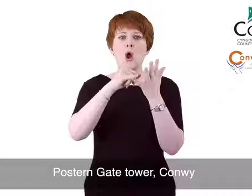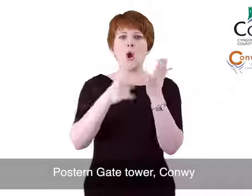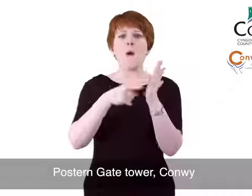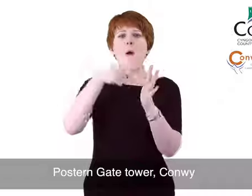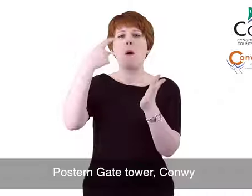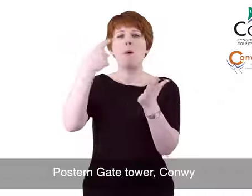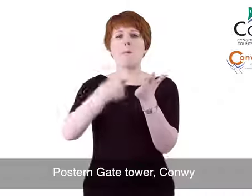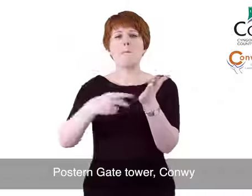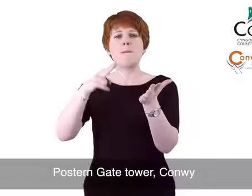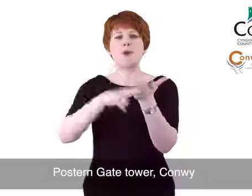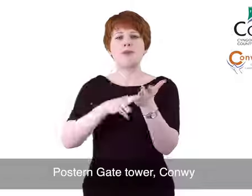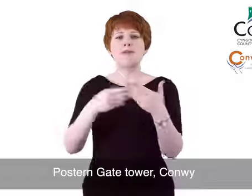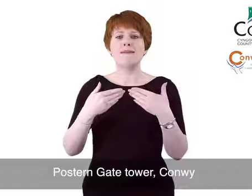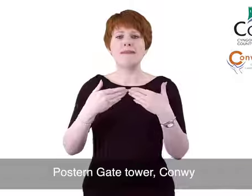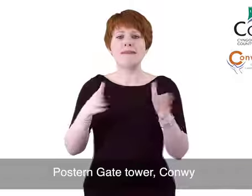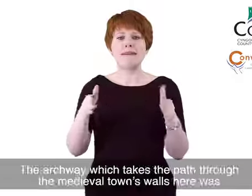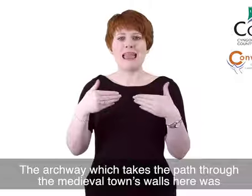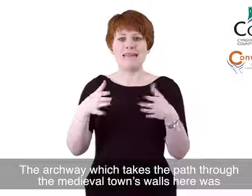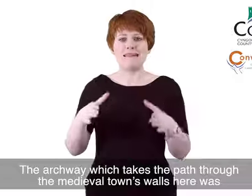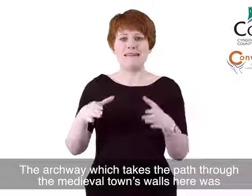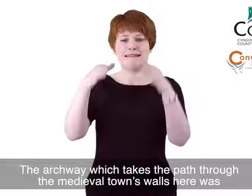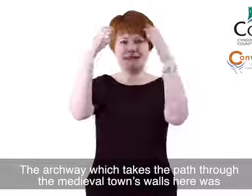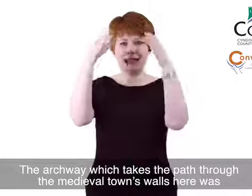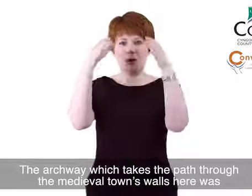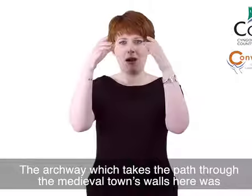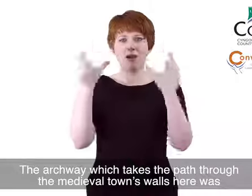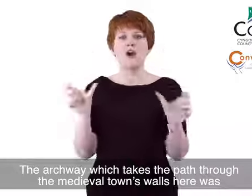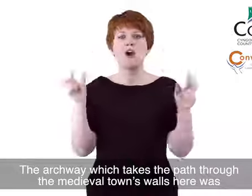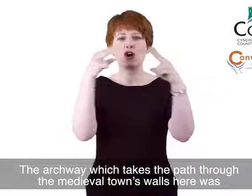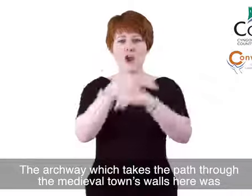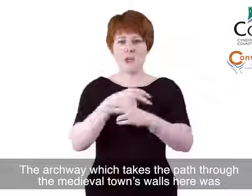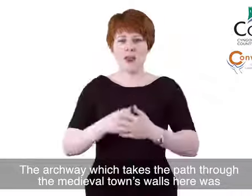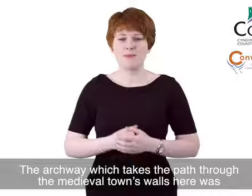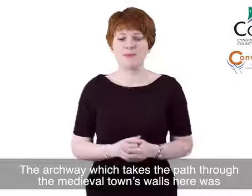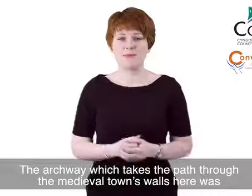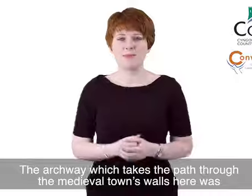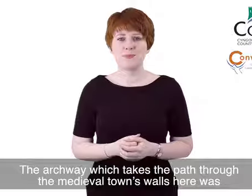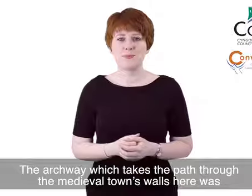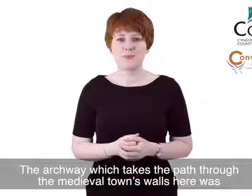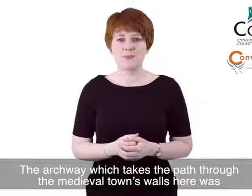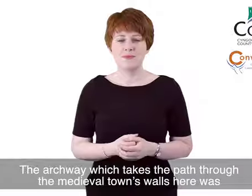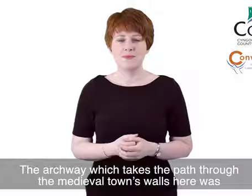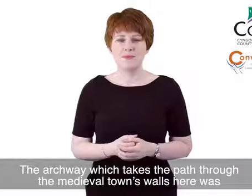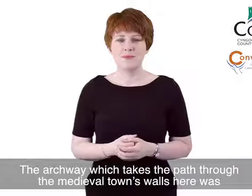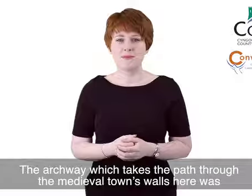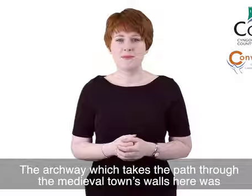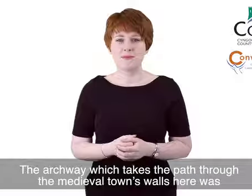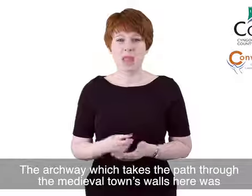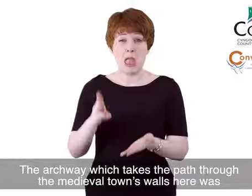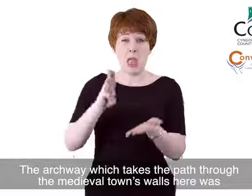Postern Gate Tower, Conwy. The archway which takes the path through the medieval town's walls here was originally